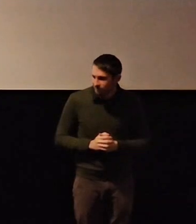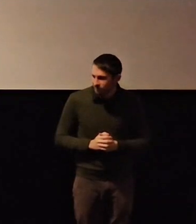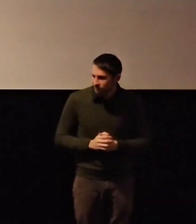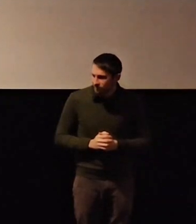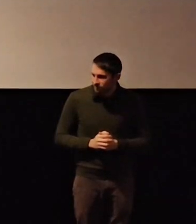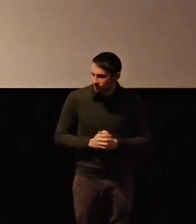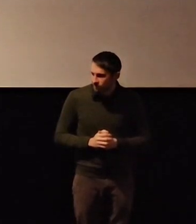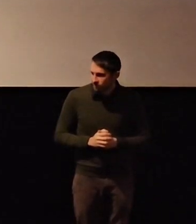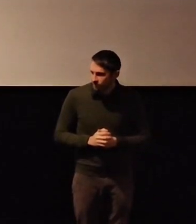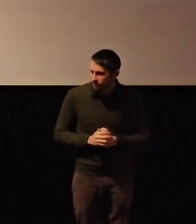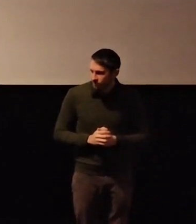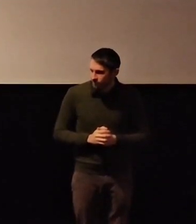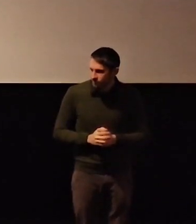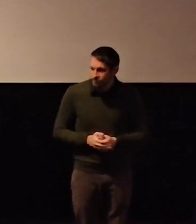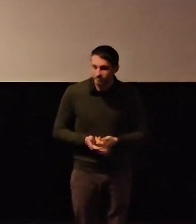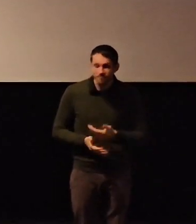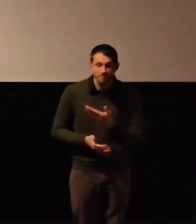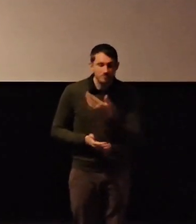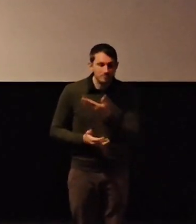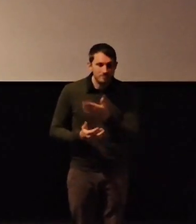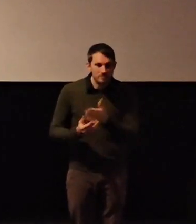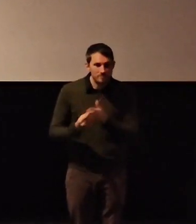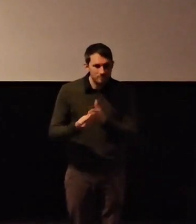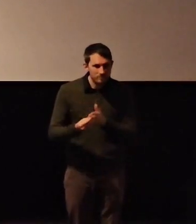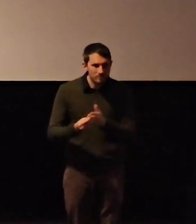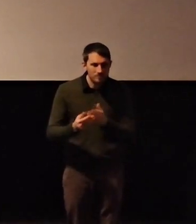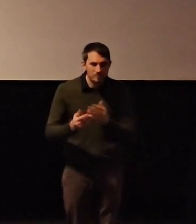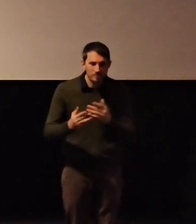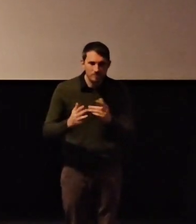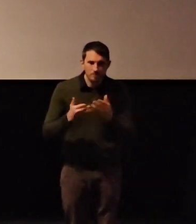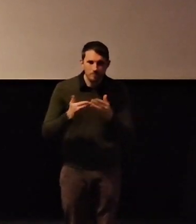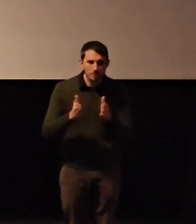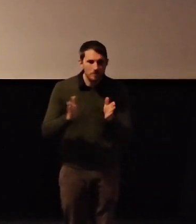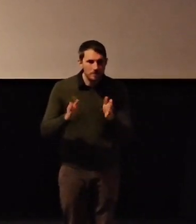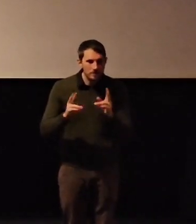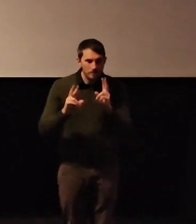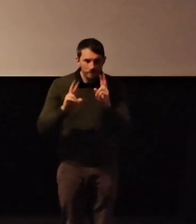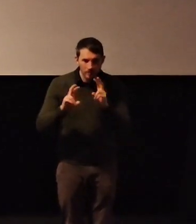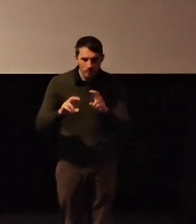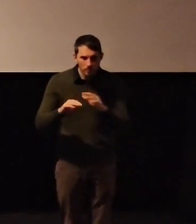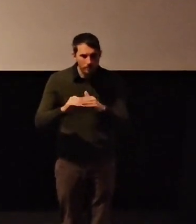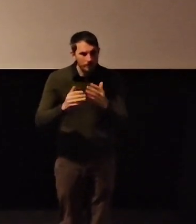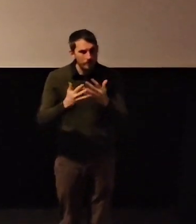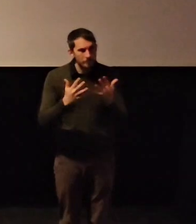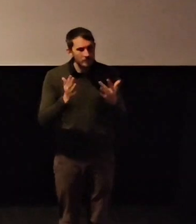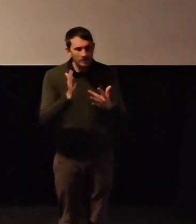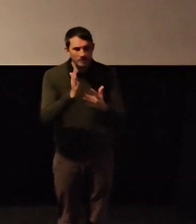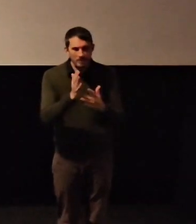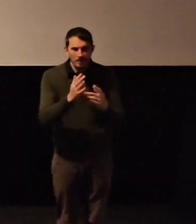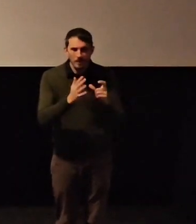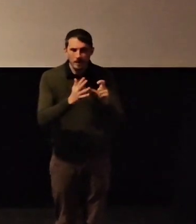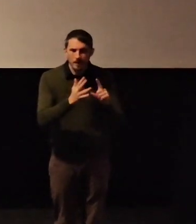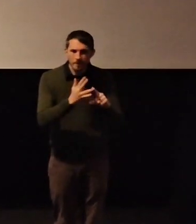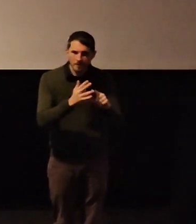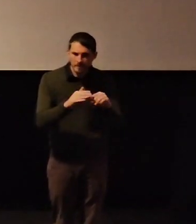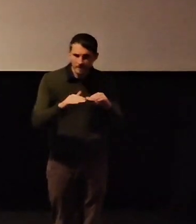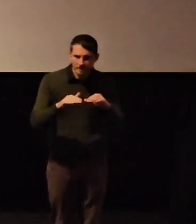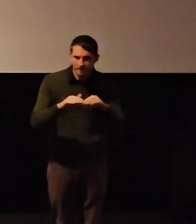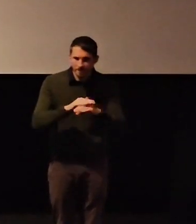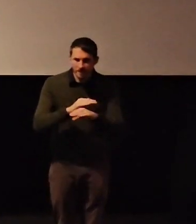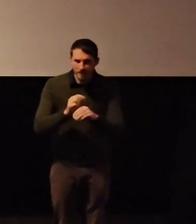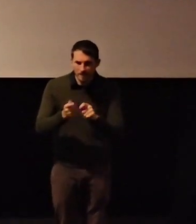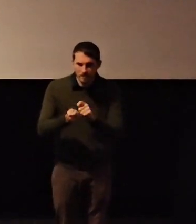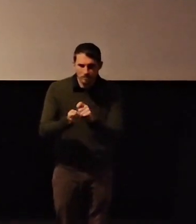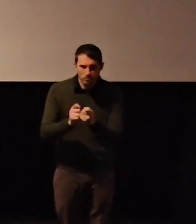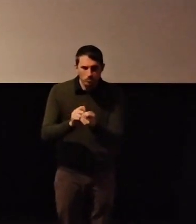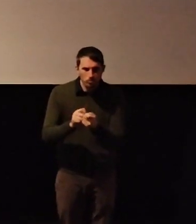of many unflinching analyses and public investigations of how big tech companies evade or distort